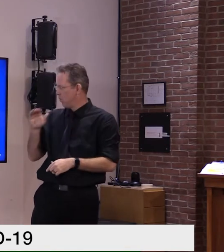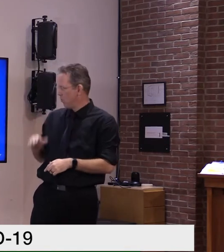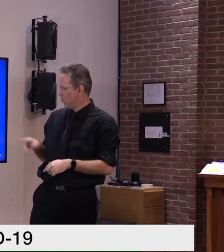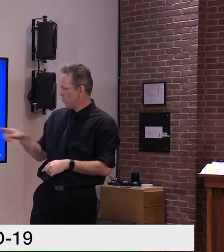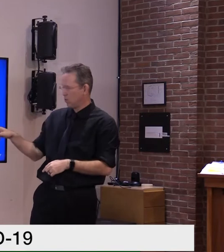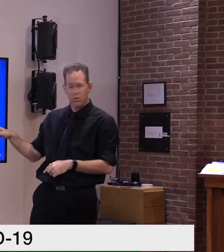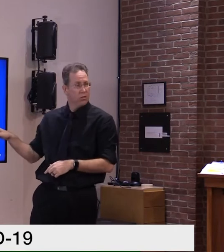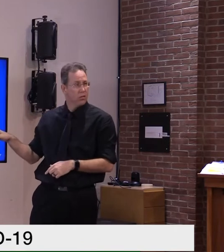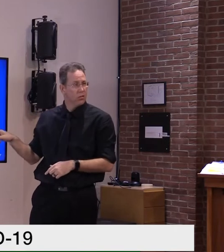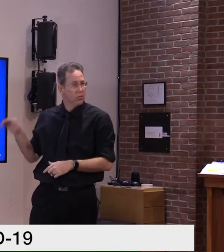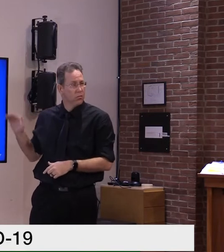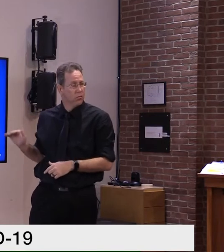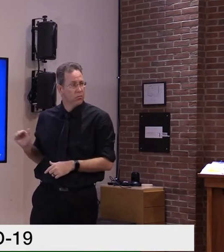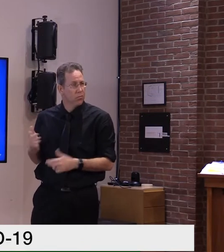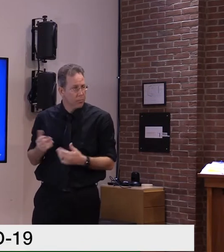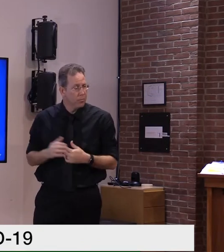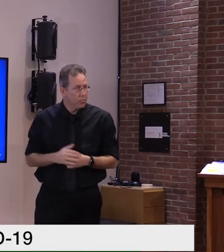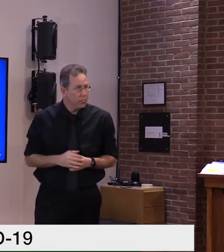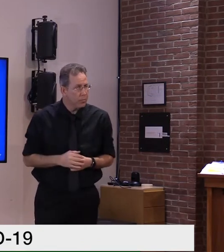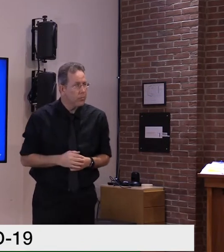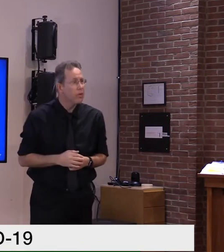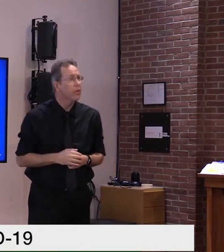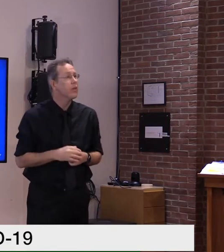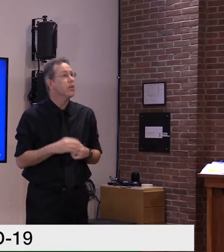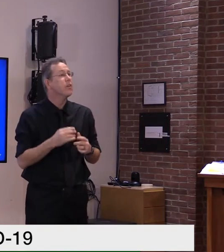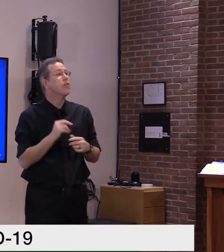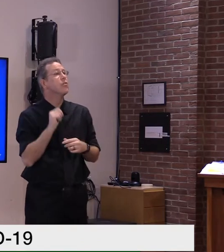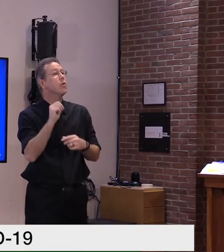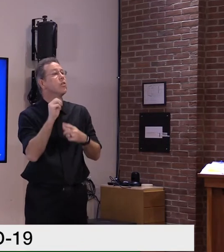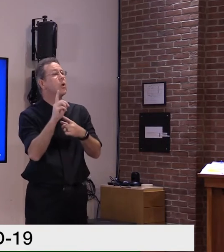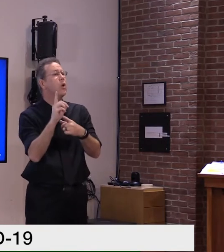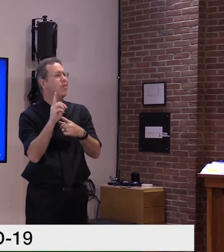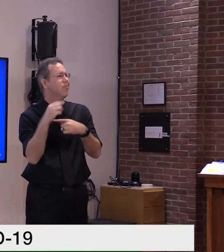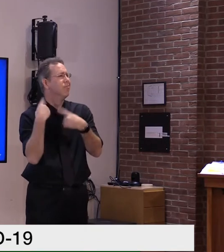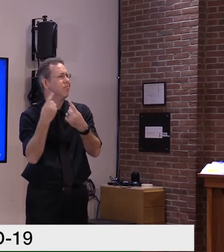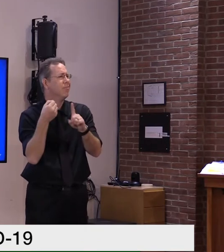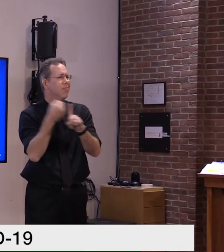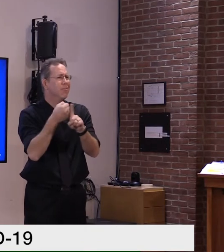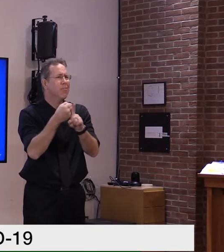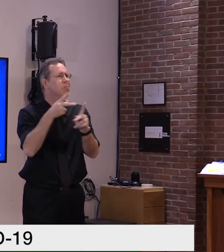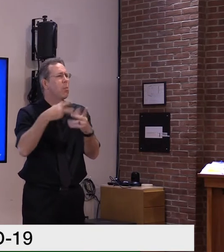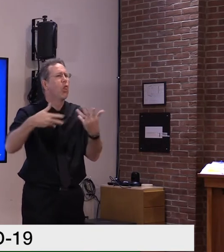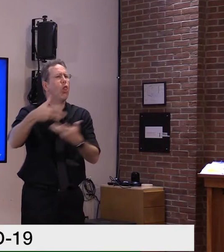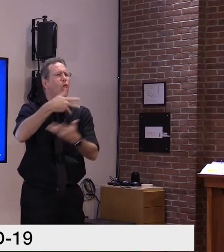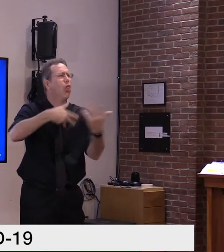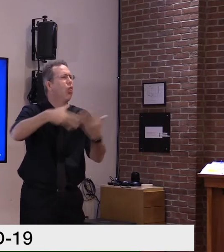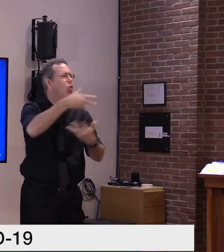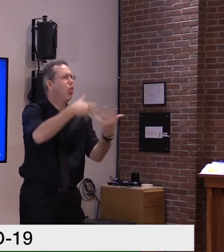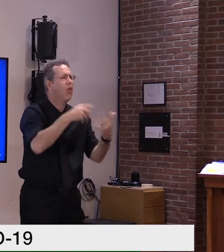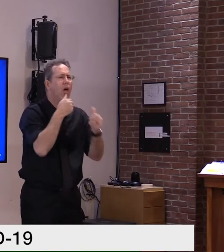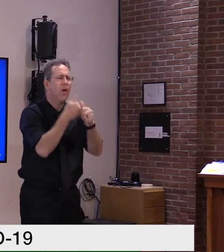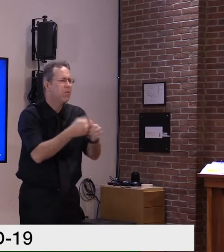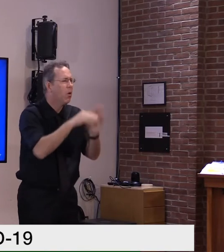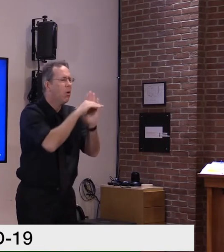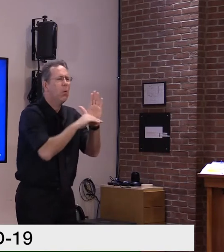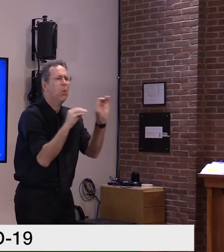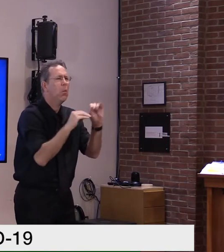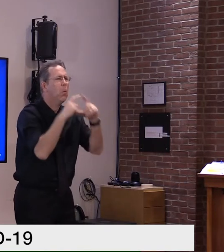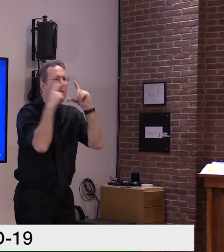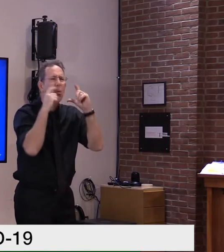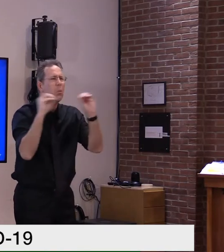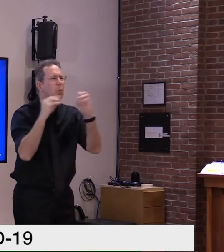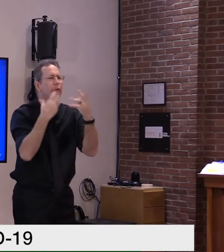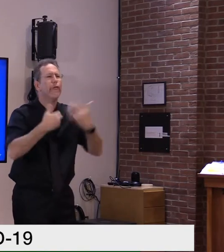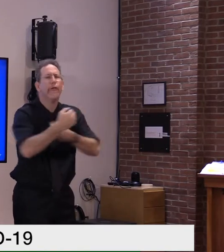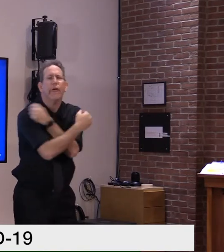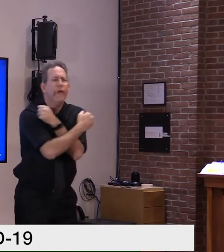chart, is one of the most mobile states and has been for some time. This drives home the point and the importance